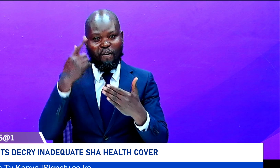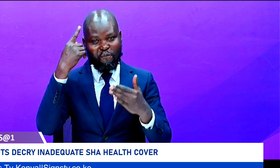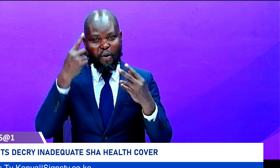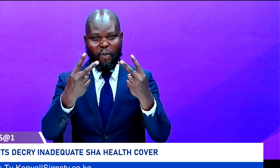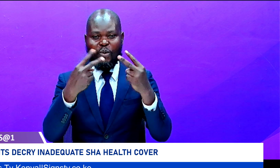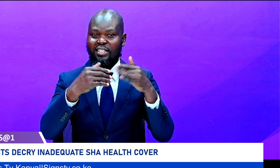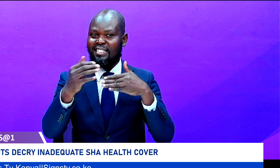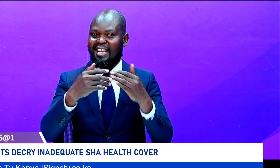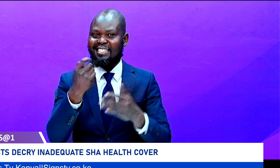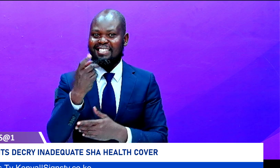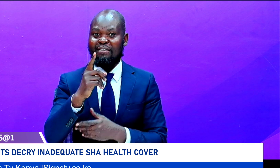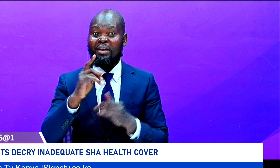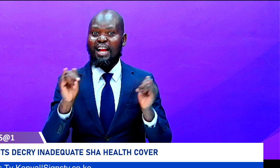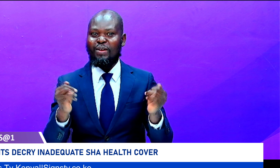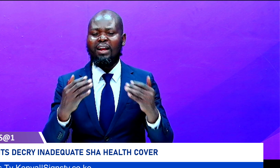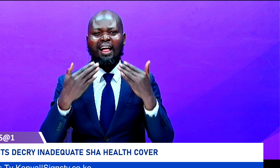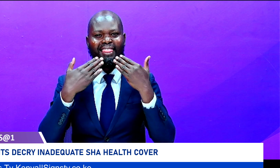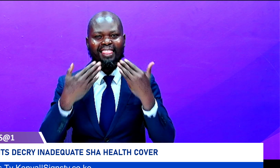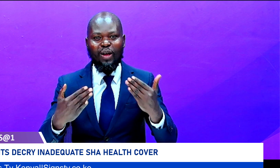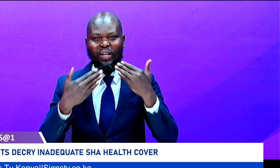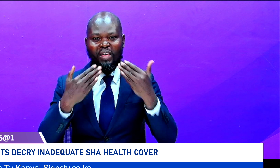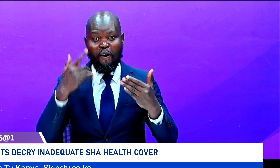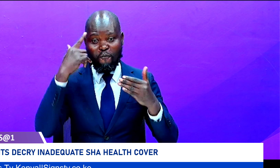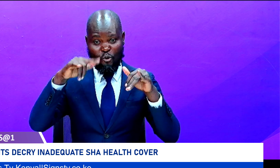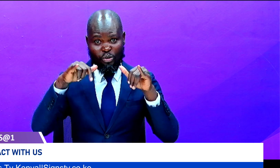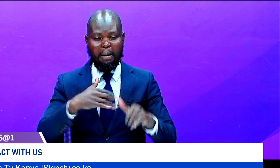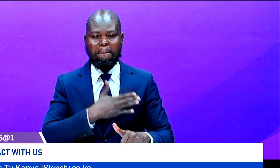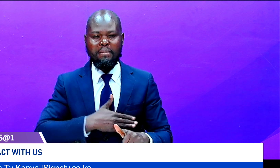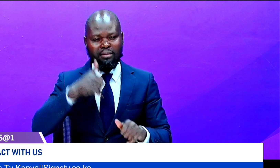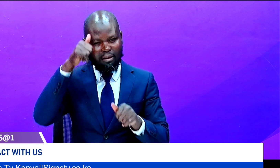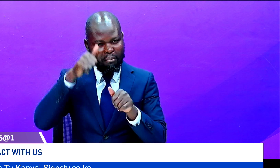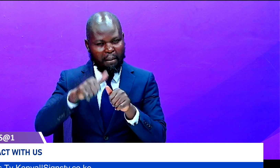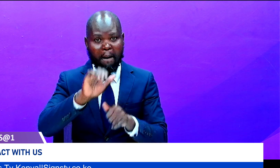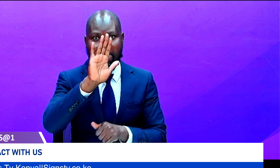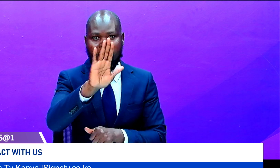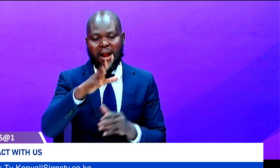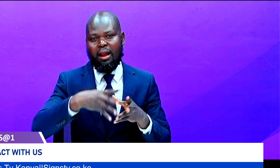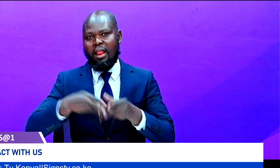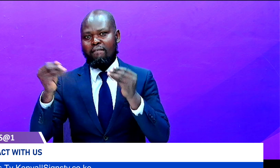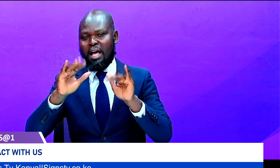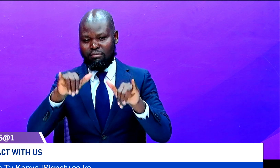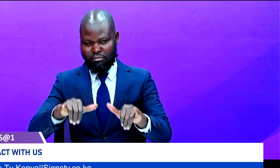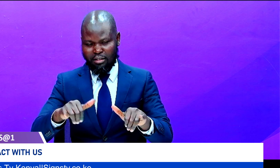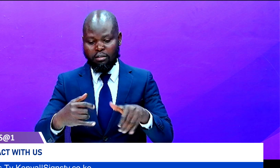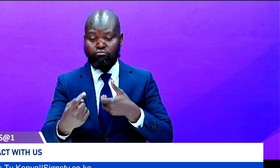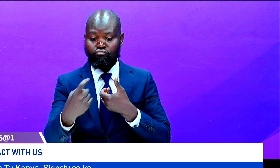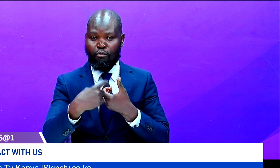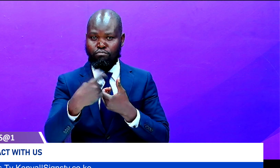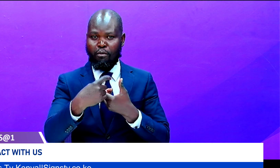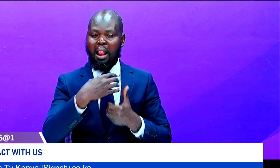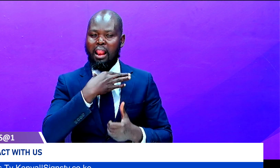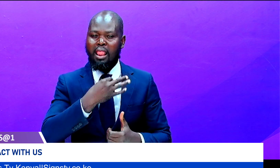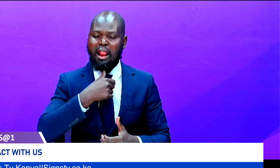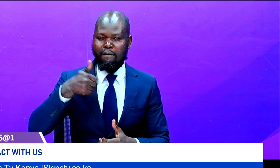And that sums up our news. Thank you so much for staying tuned. Please don't forget to join us for the